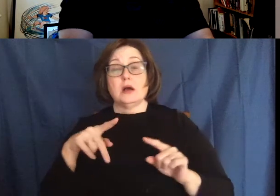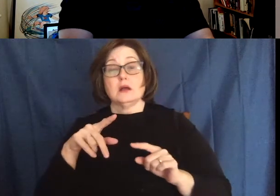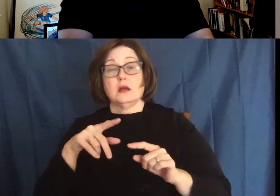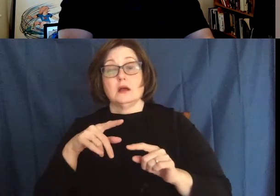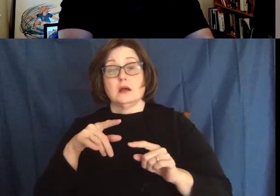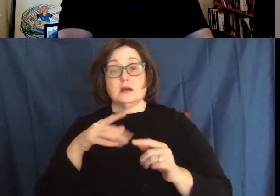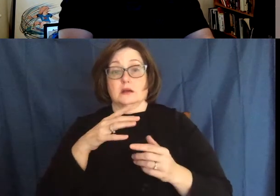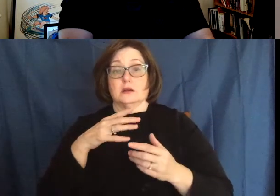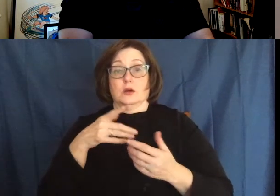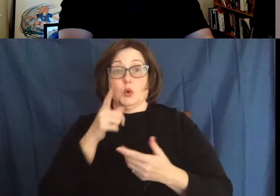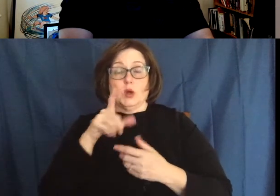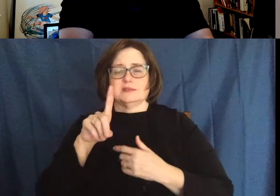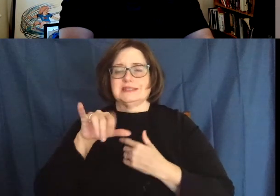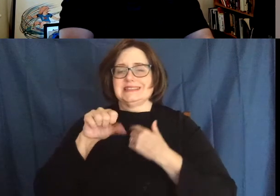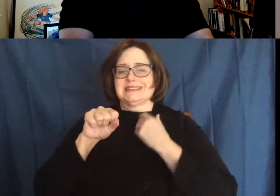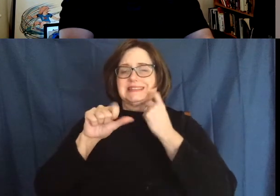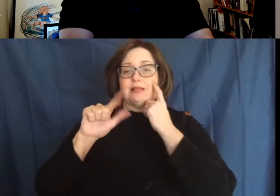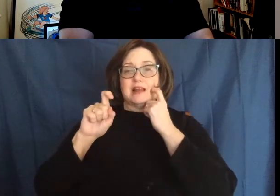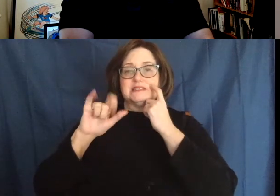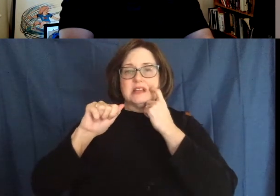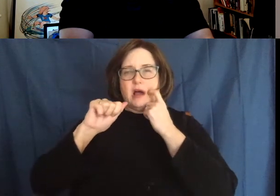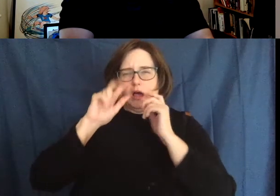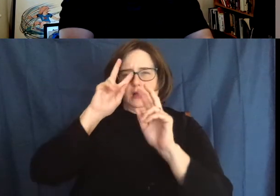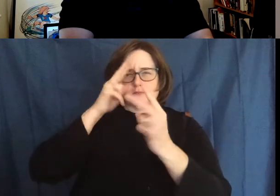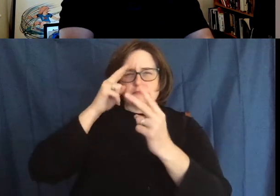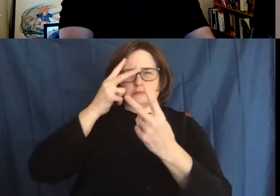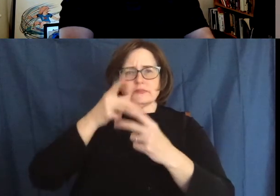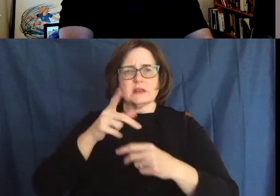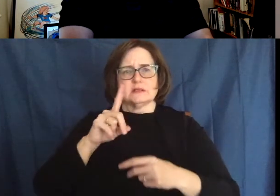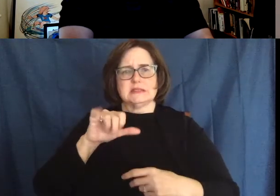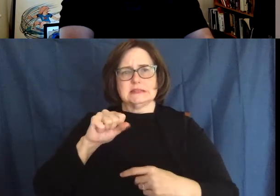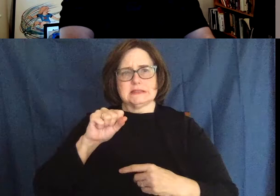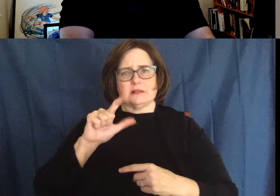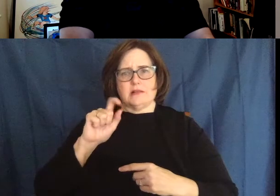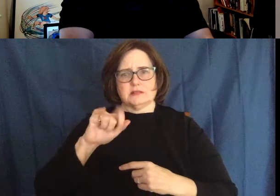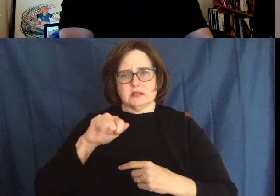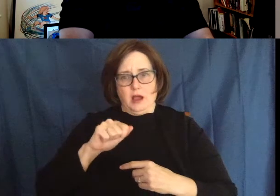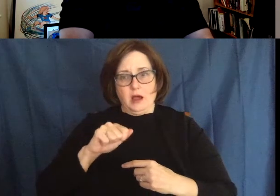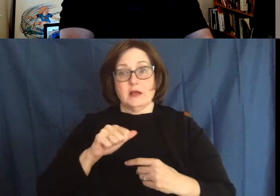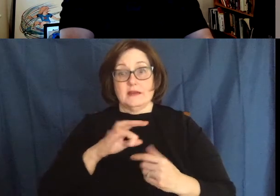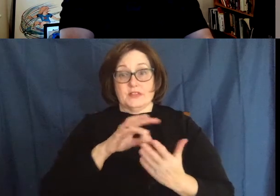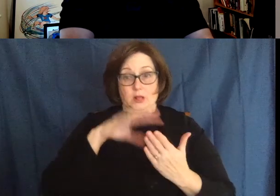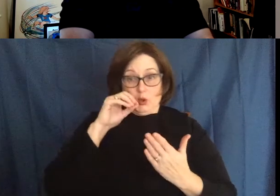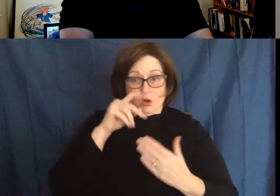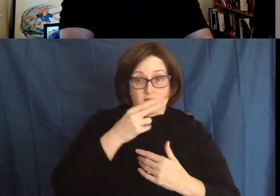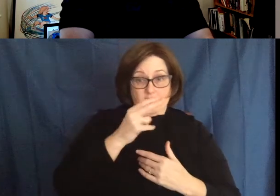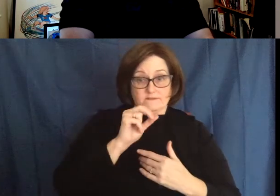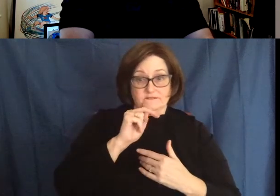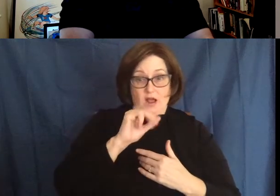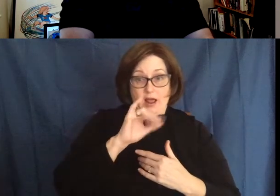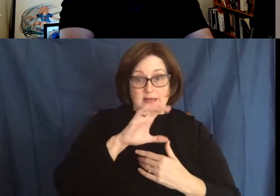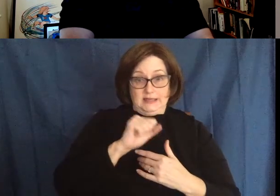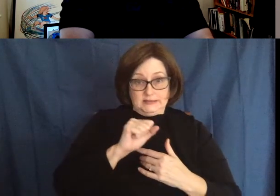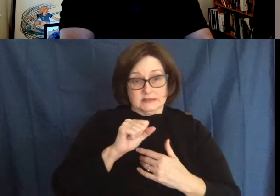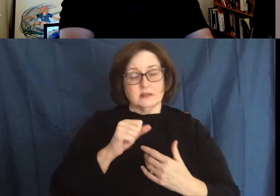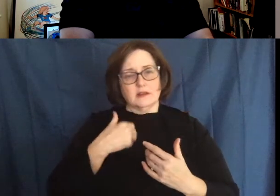when they enter first grade around 7 years old or so, they have a much greater chance at not only enjoying